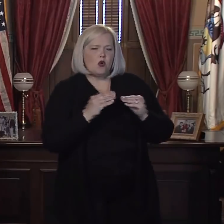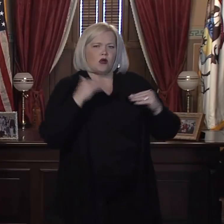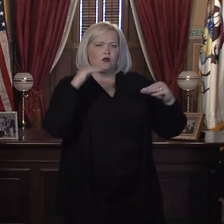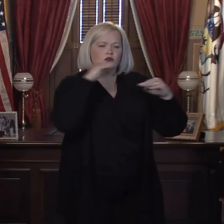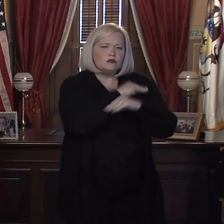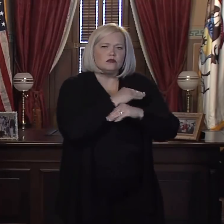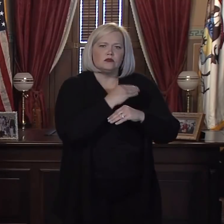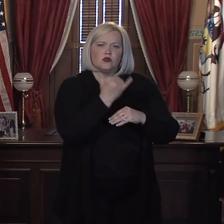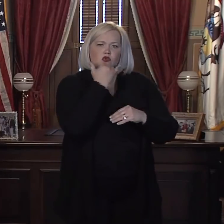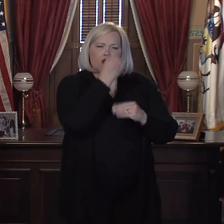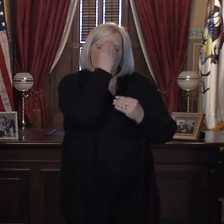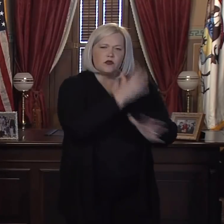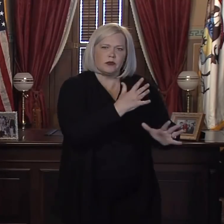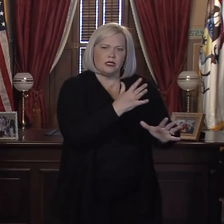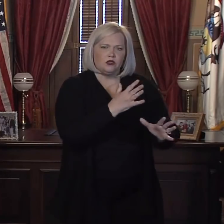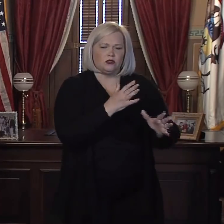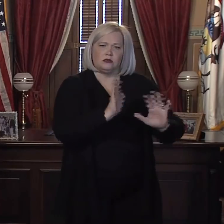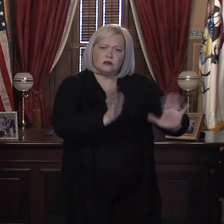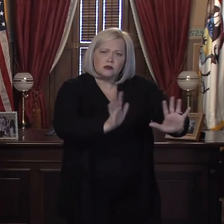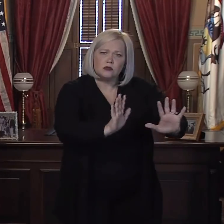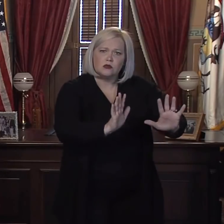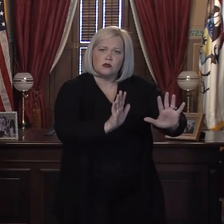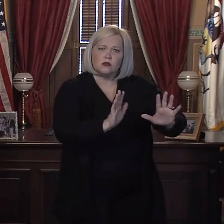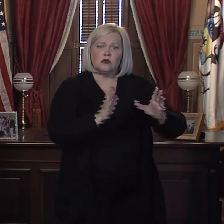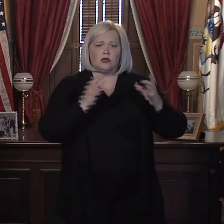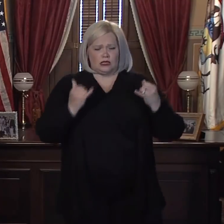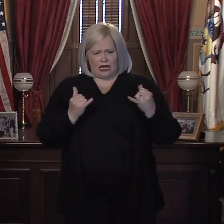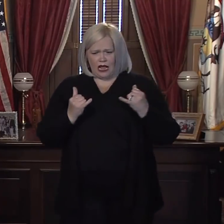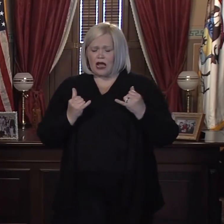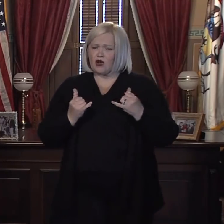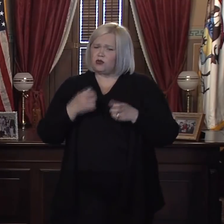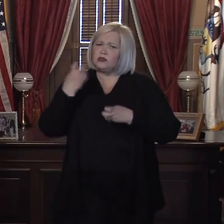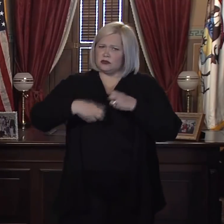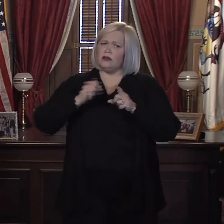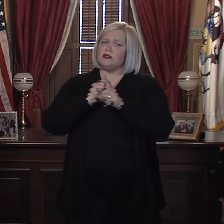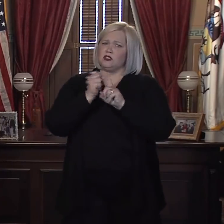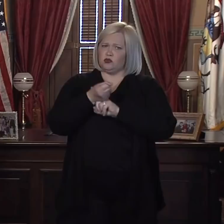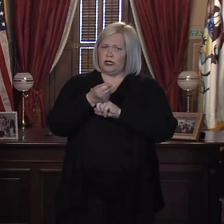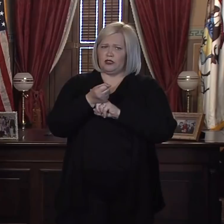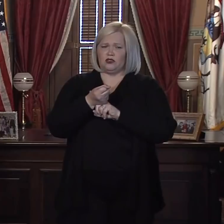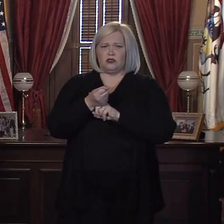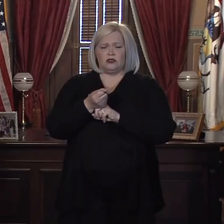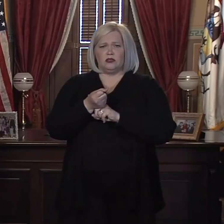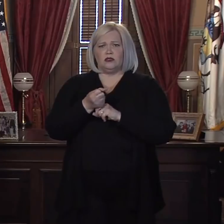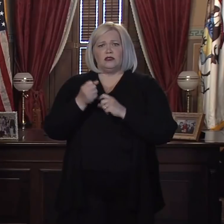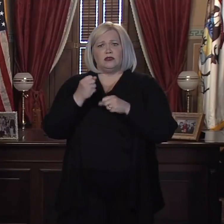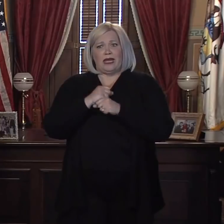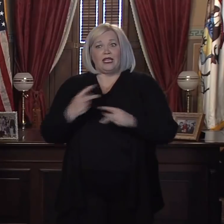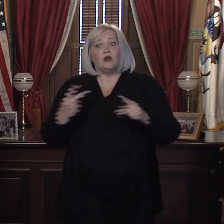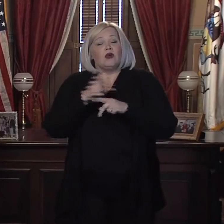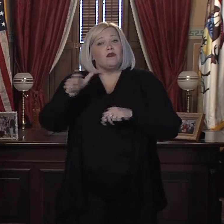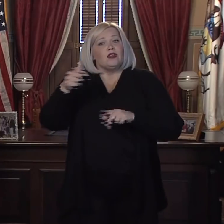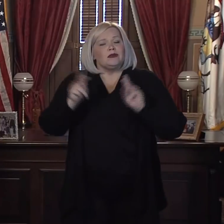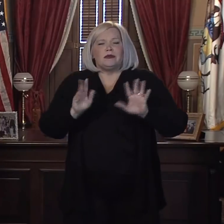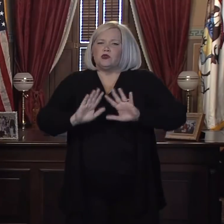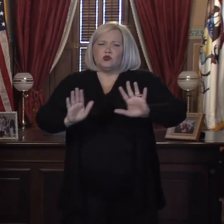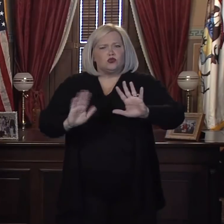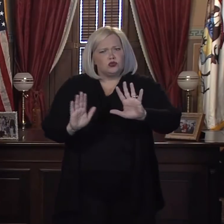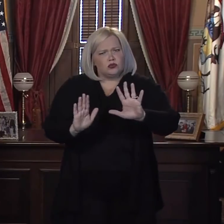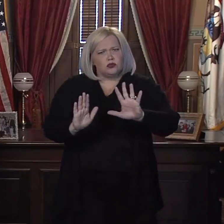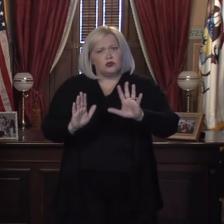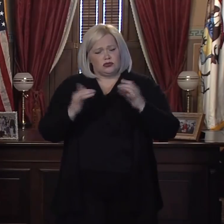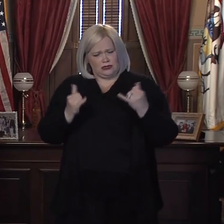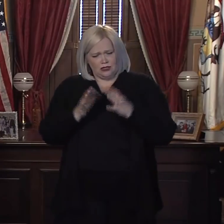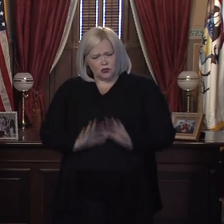enough situation. Let's not make it harder on one another. I think a little humanity and compassion is